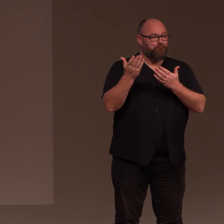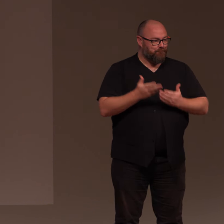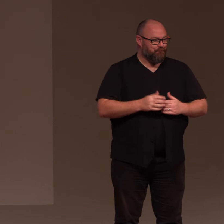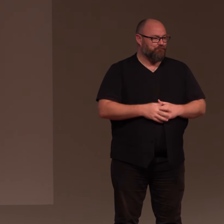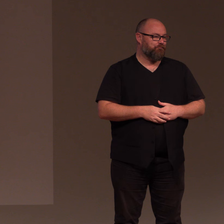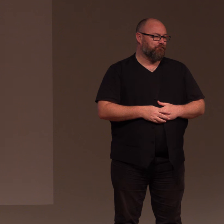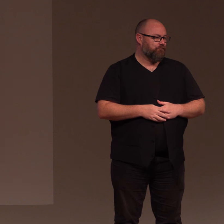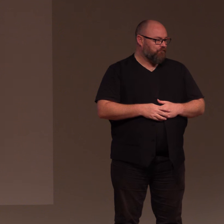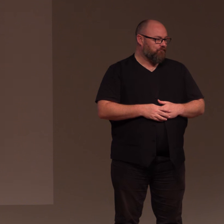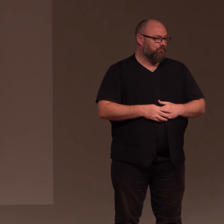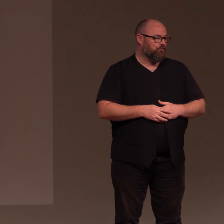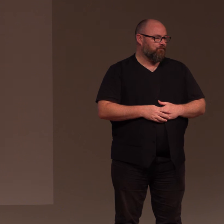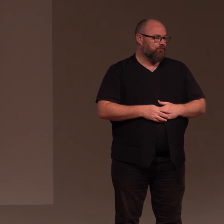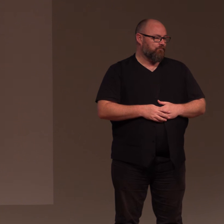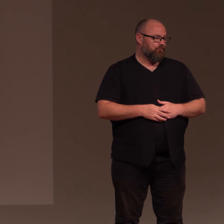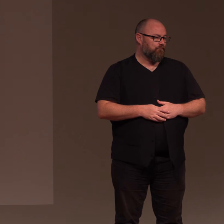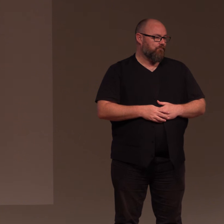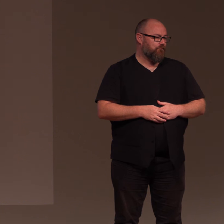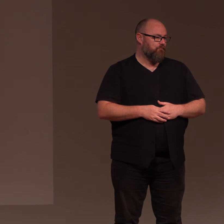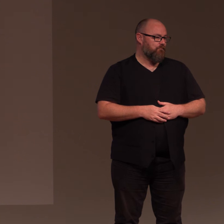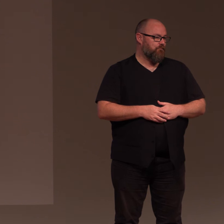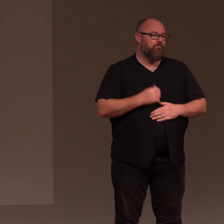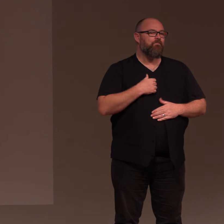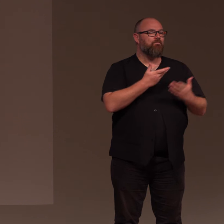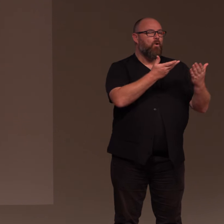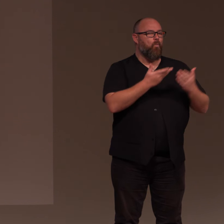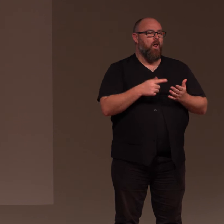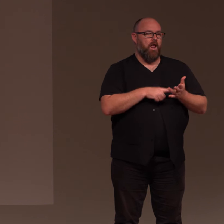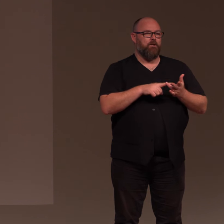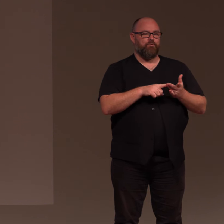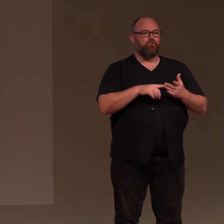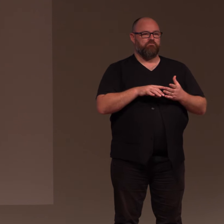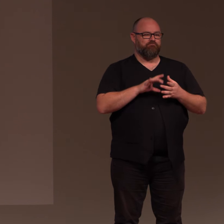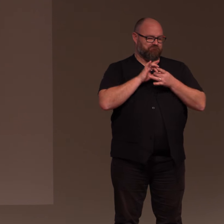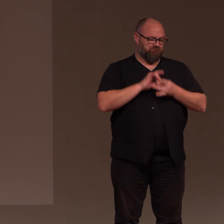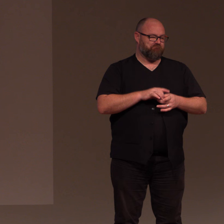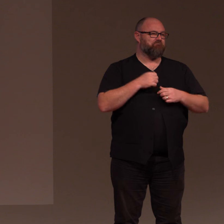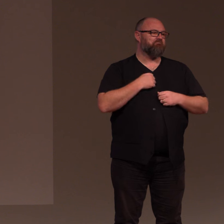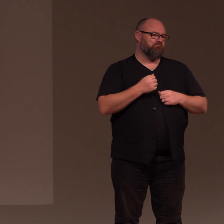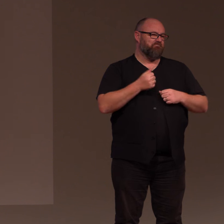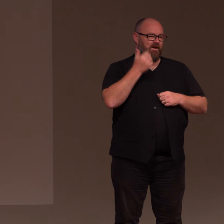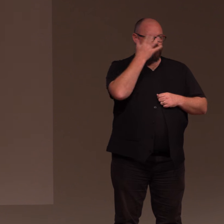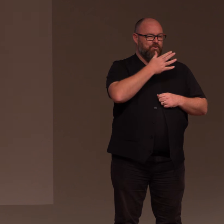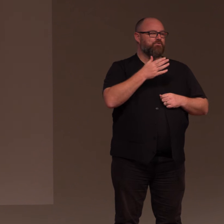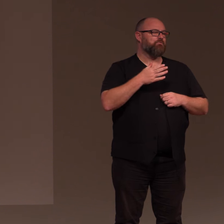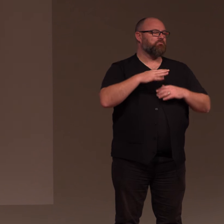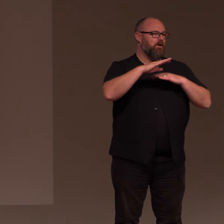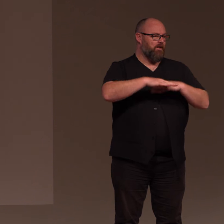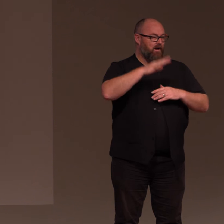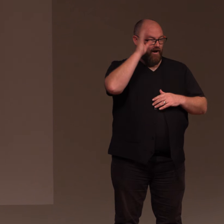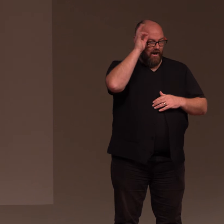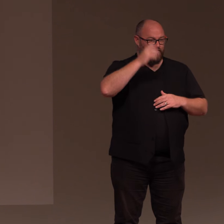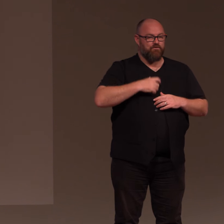Ngāli Mei Ngā Yindu Yamakara Ngurumbang. Welcome to the Incorporated Area of Dirabin Local Aboriginal Land Council. We'd like to acknowledge